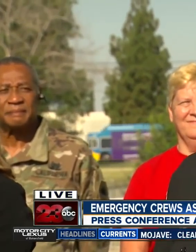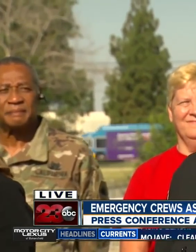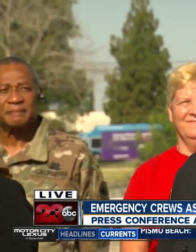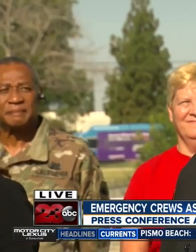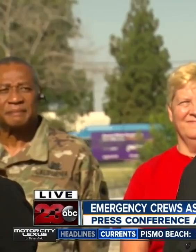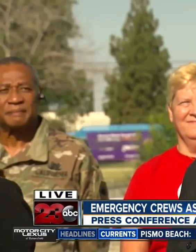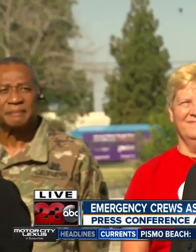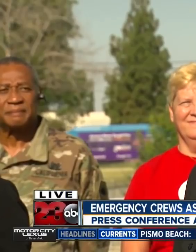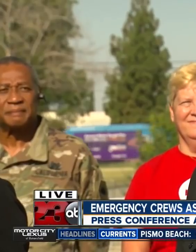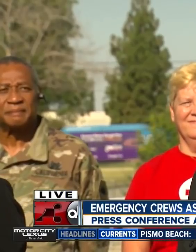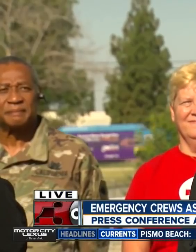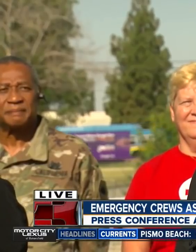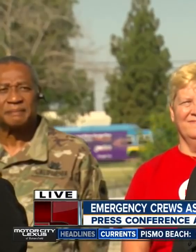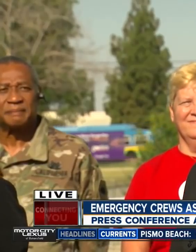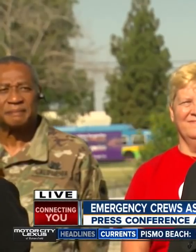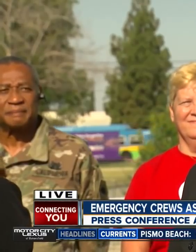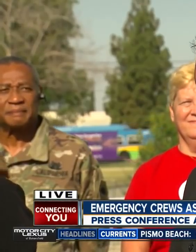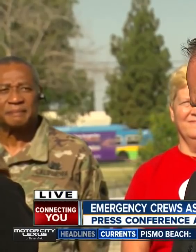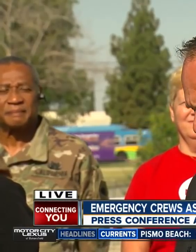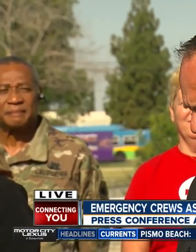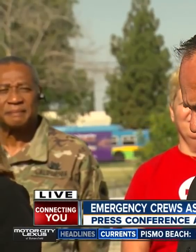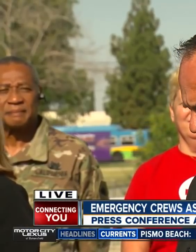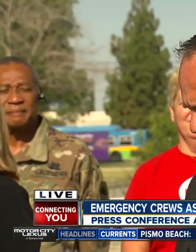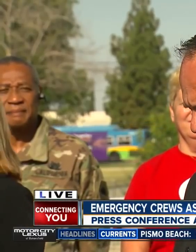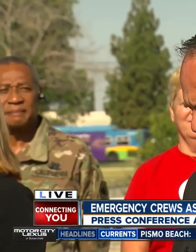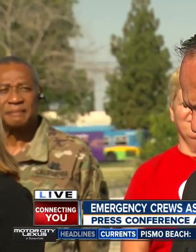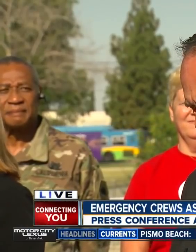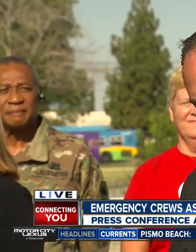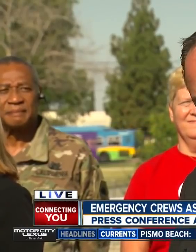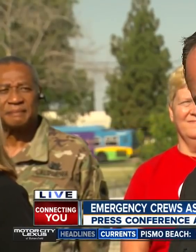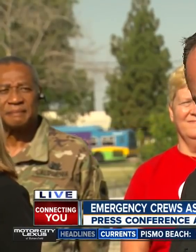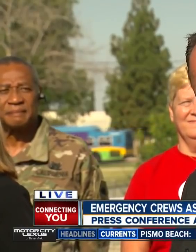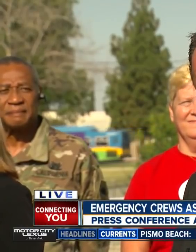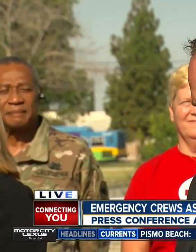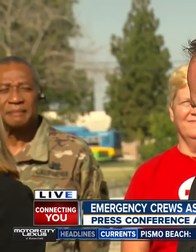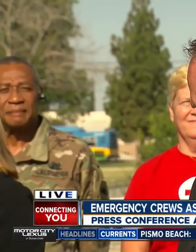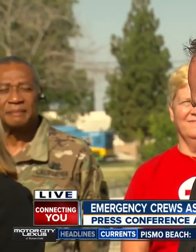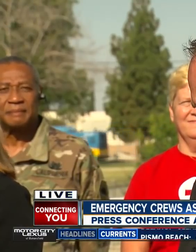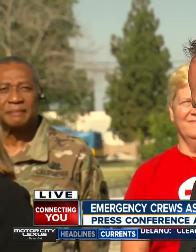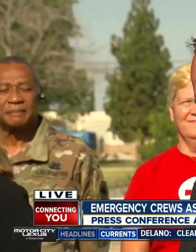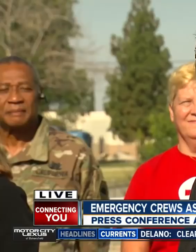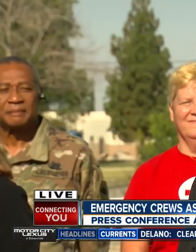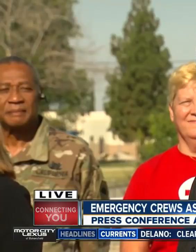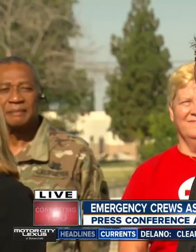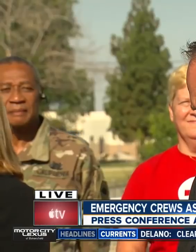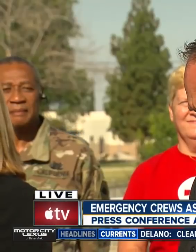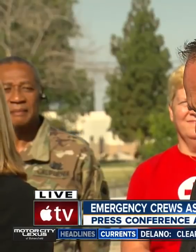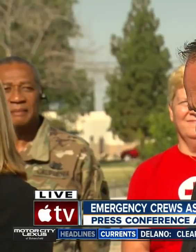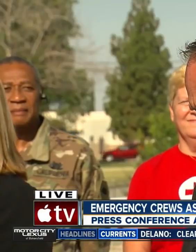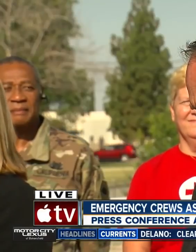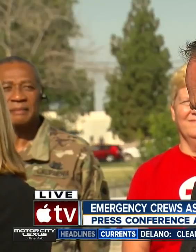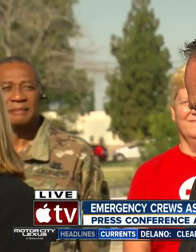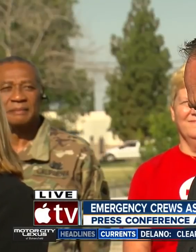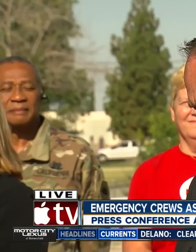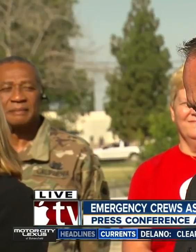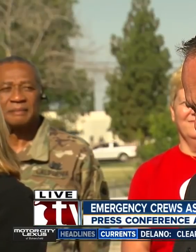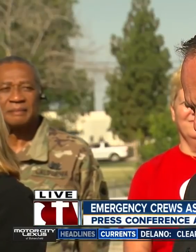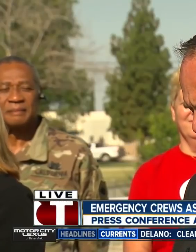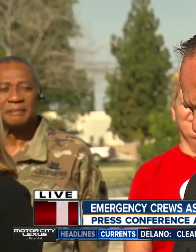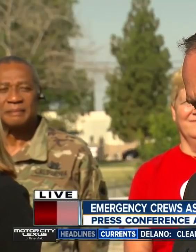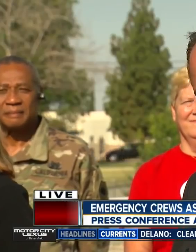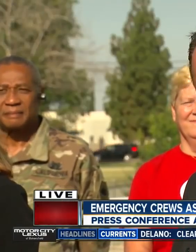fire chiefs in Southern California and to the North. I'd like to say thank you to Chief Osby with LA County. Thank you to